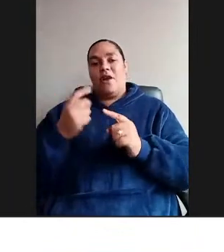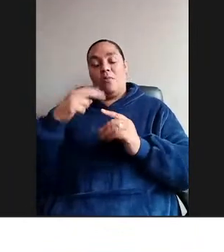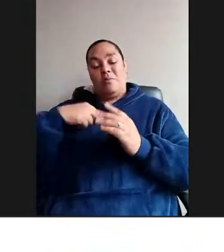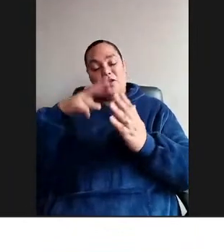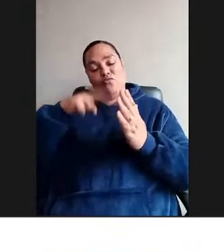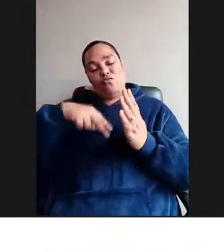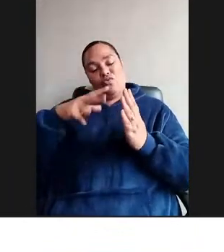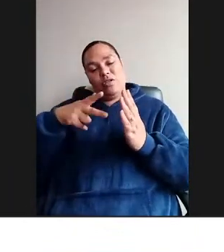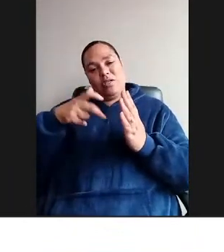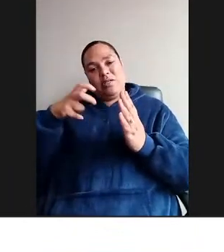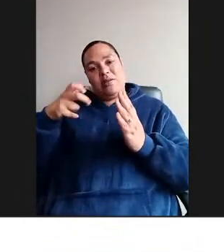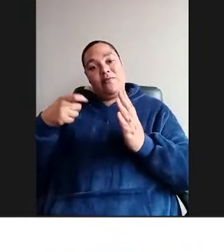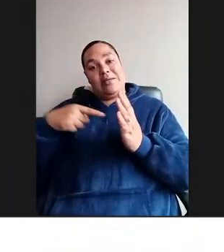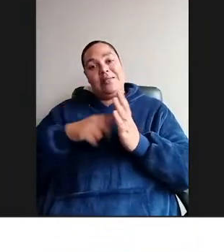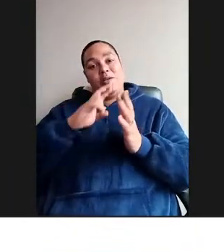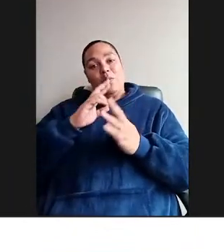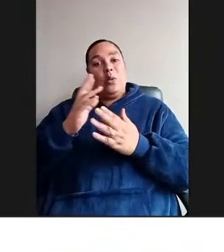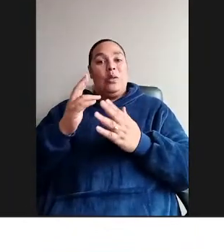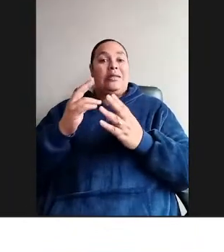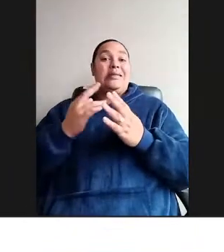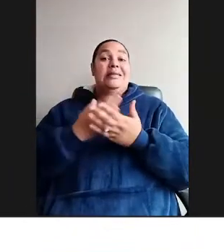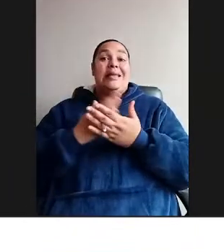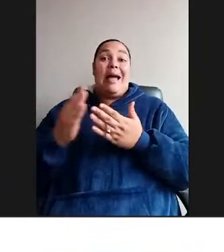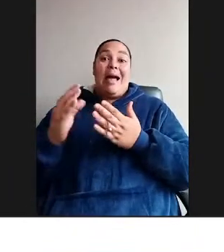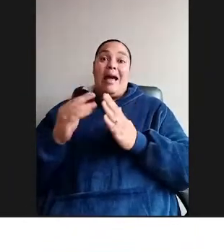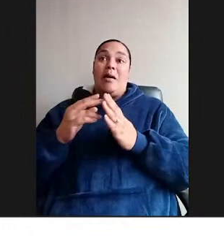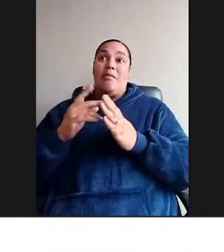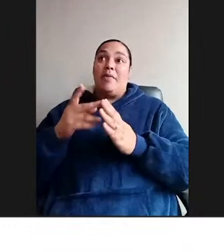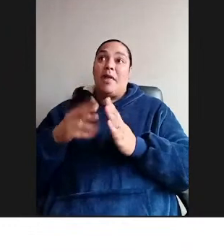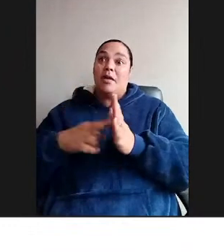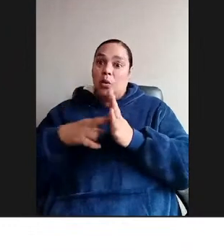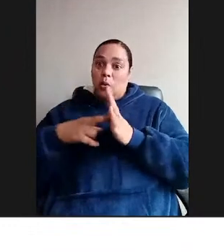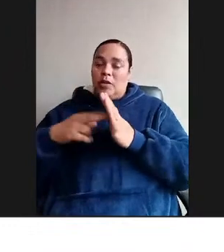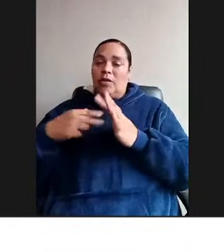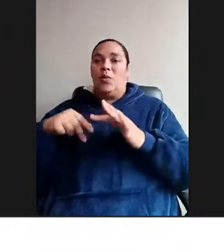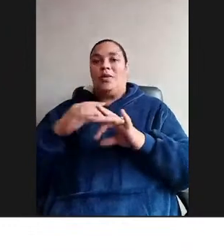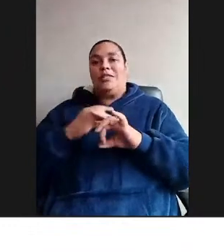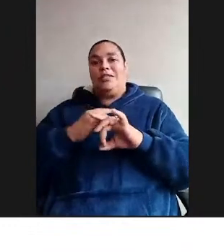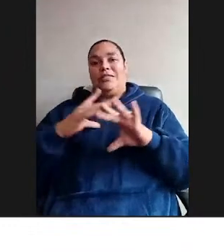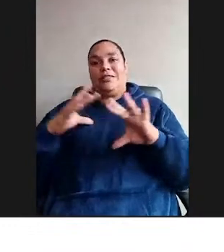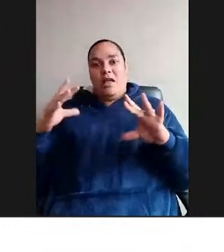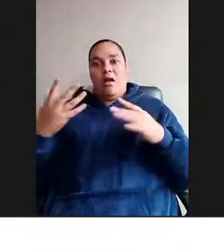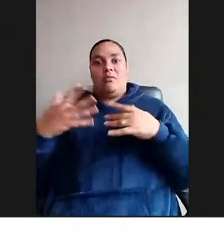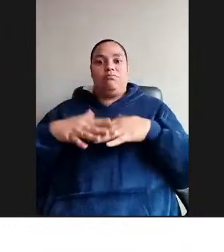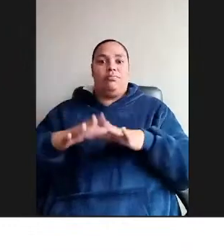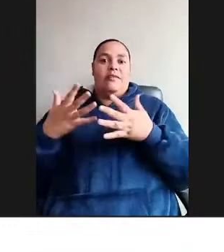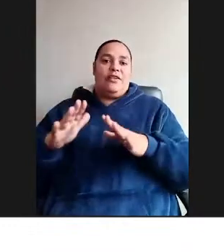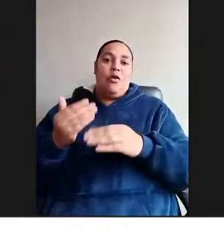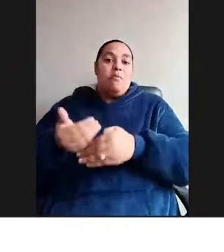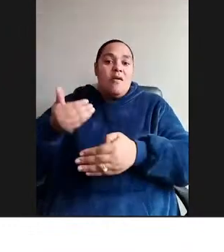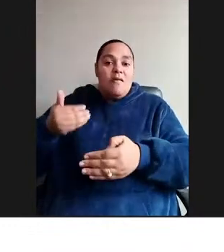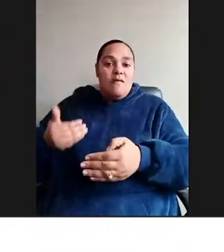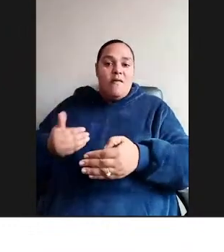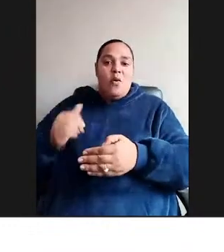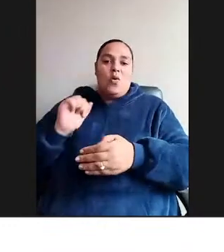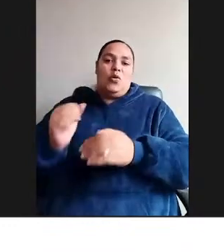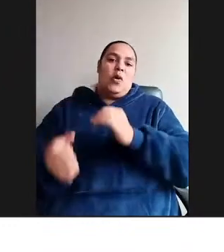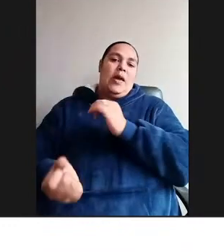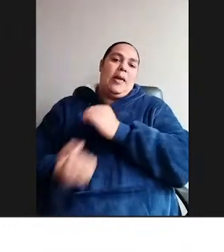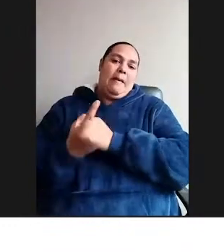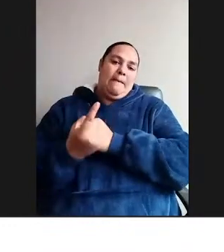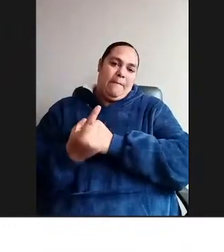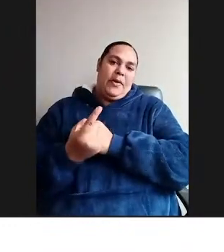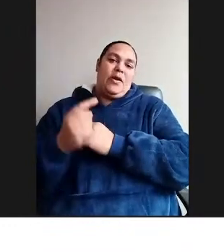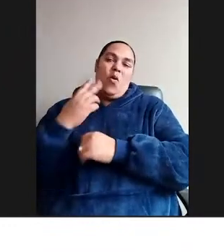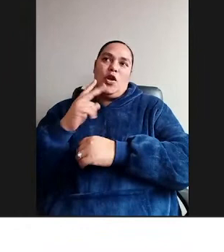report, some of the recommendations we've already started to implement prior to the incident happening on the 23rd